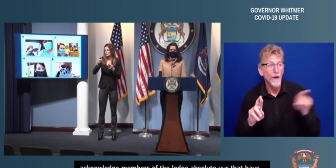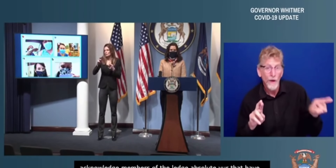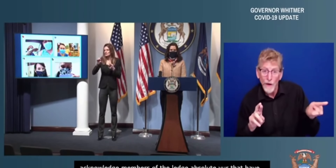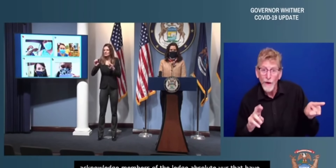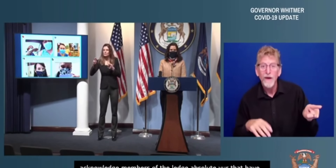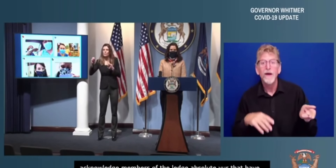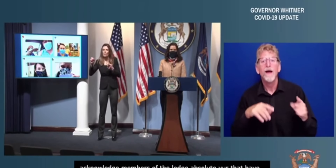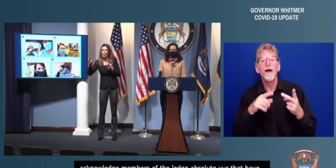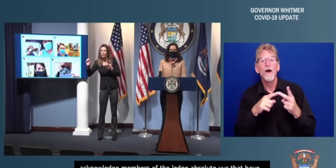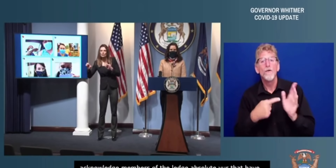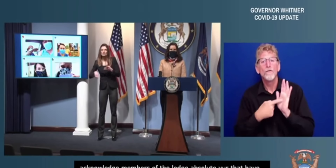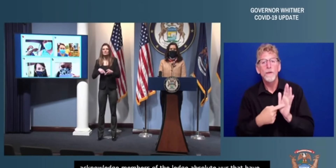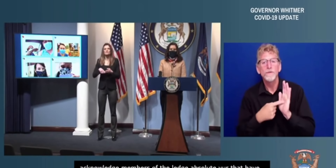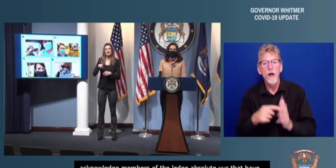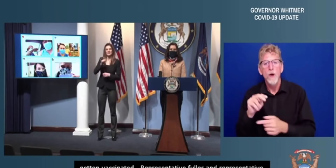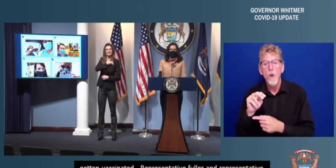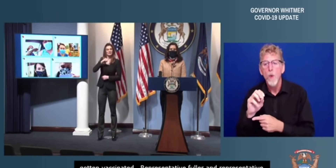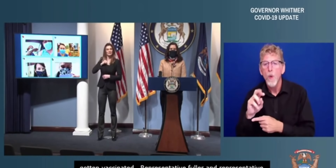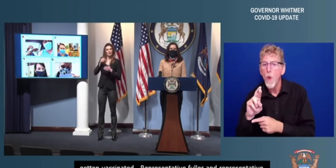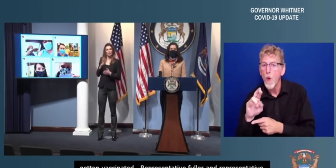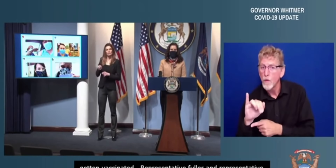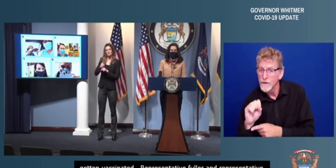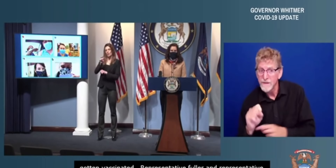Eric Nesbitt, and Representative